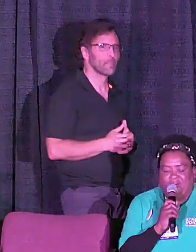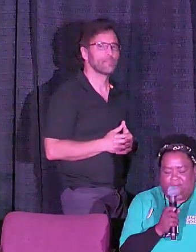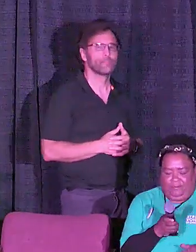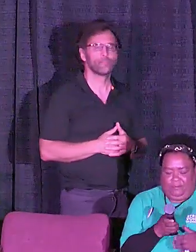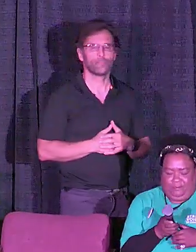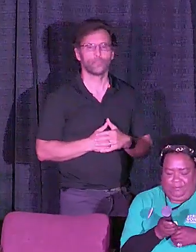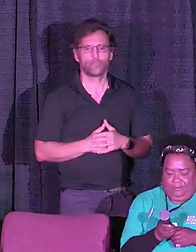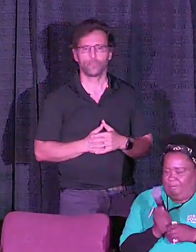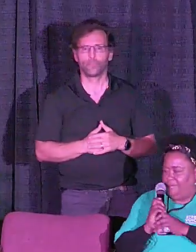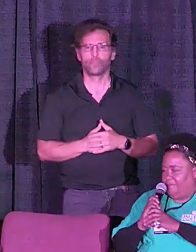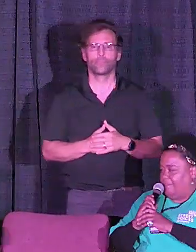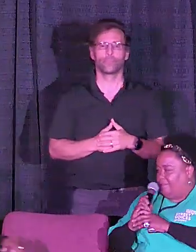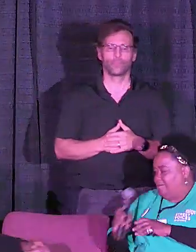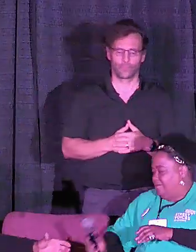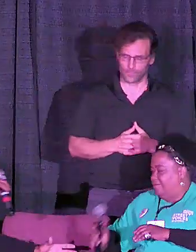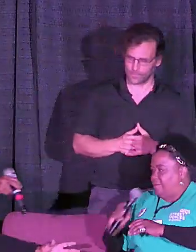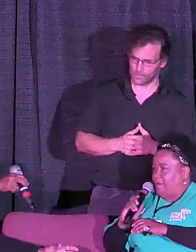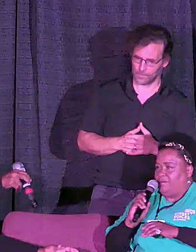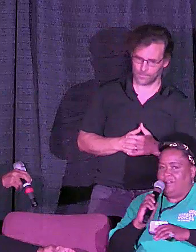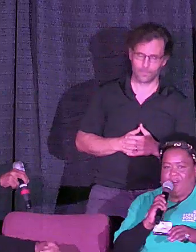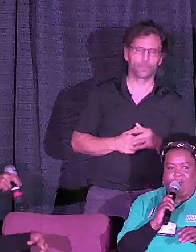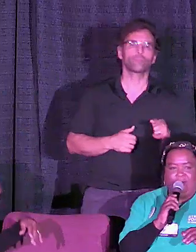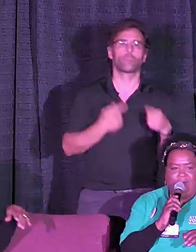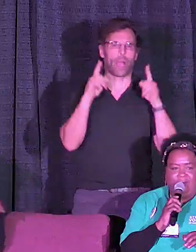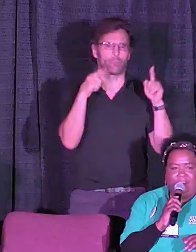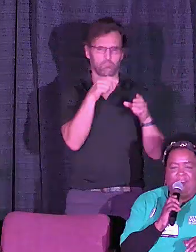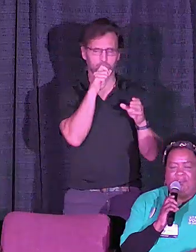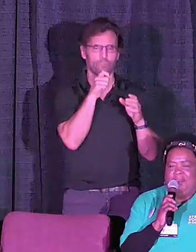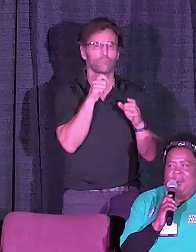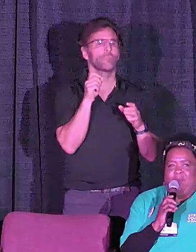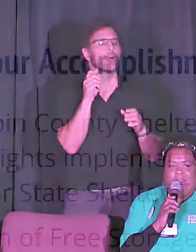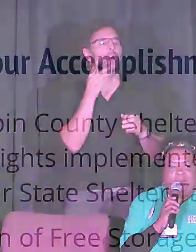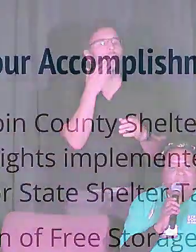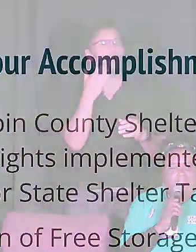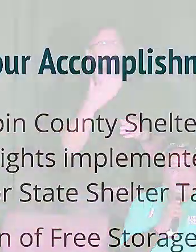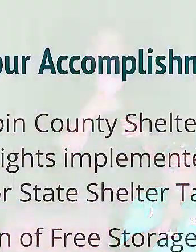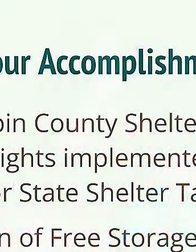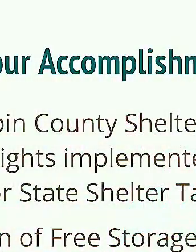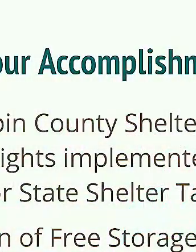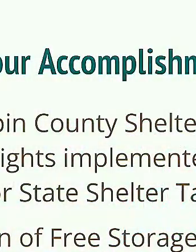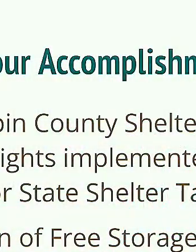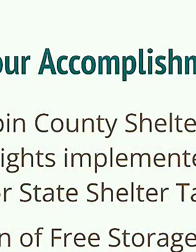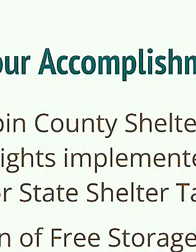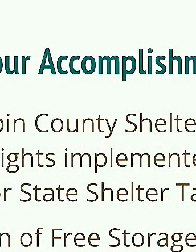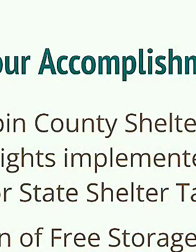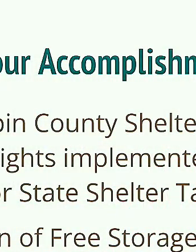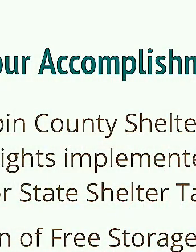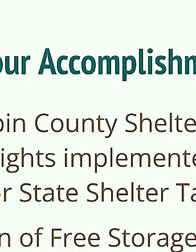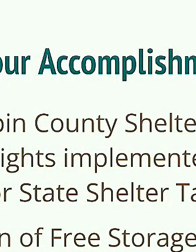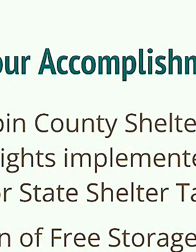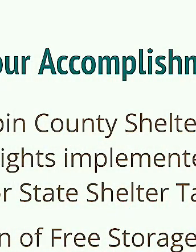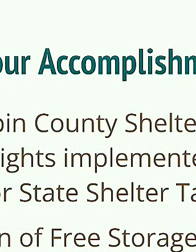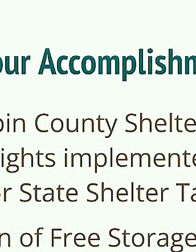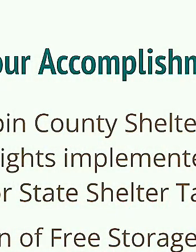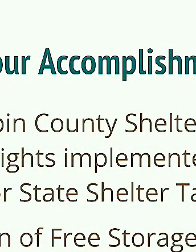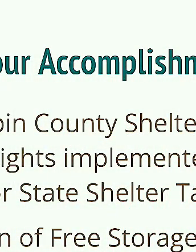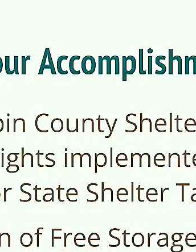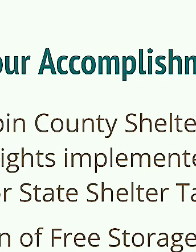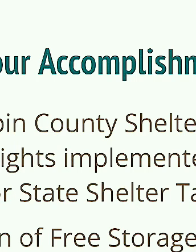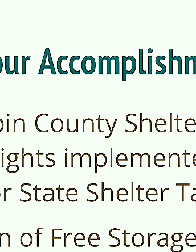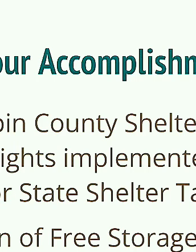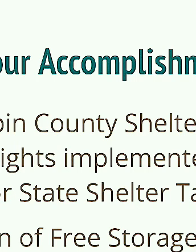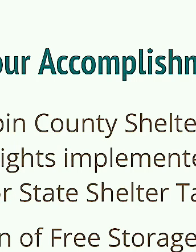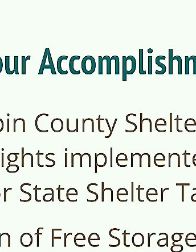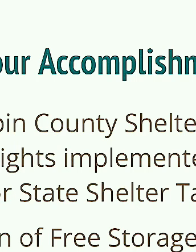Thank you. Thank you. Oh, there it goes. Thank you. My name is Tyra Thomas, and I am one of the original members of Street Voices of